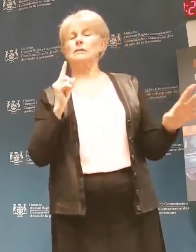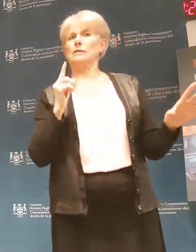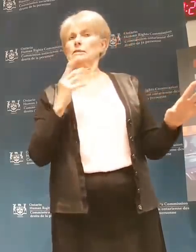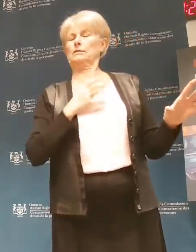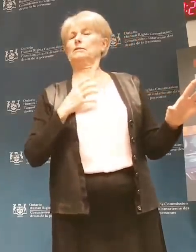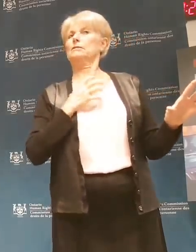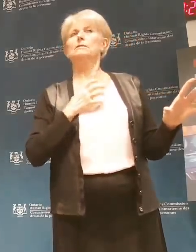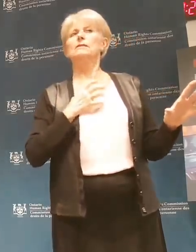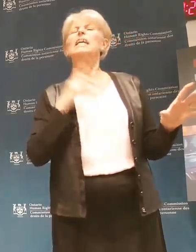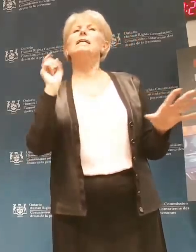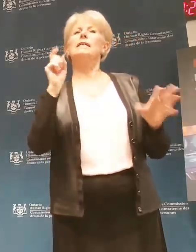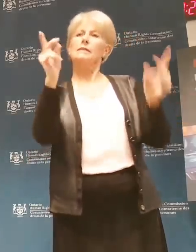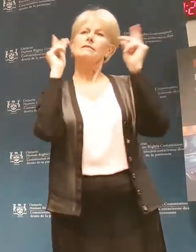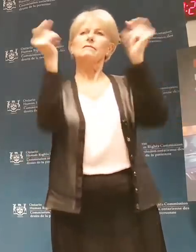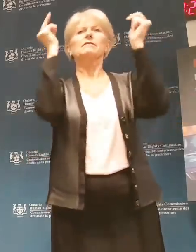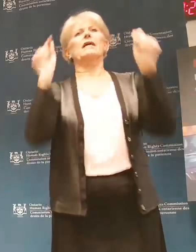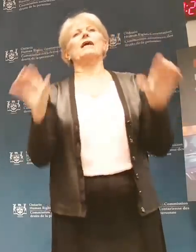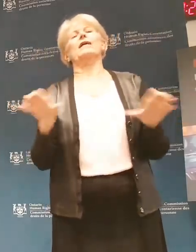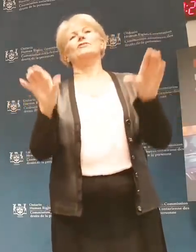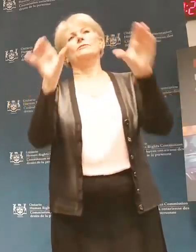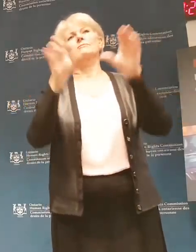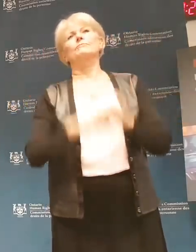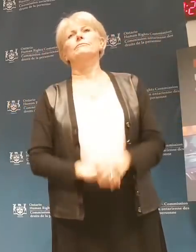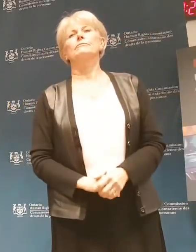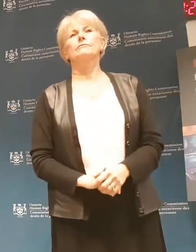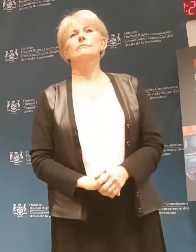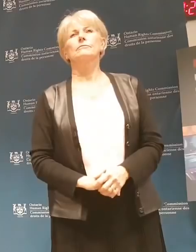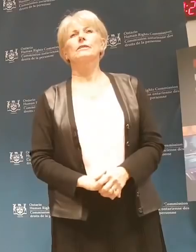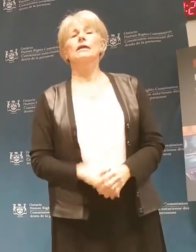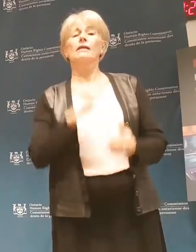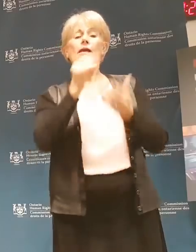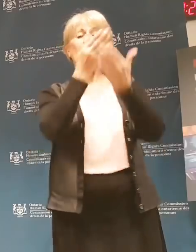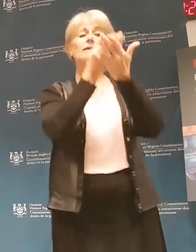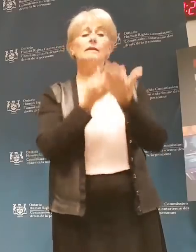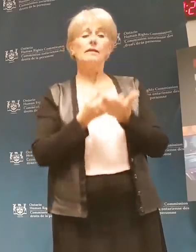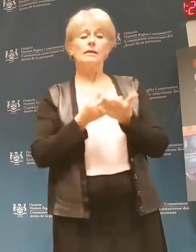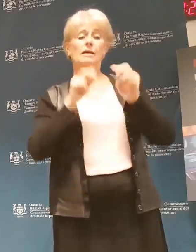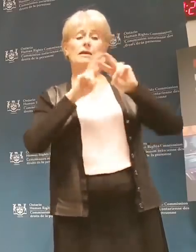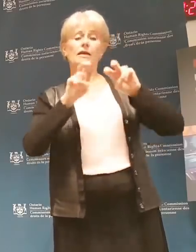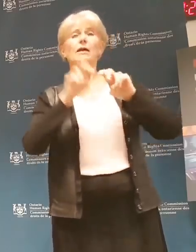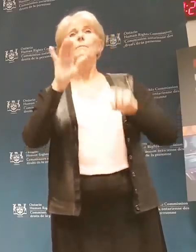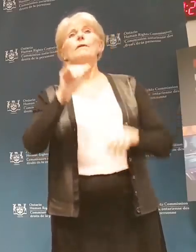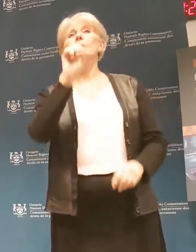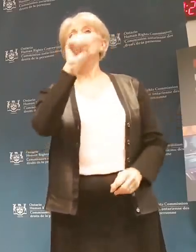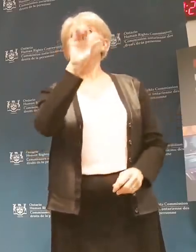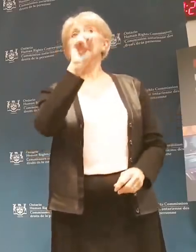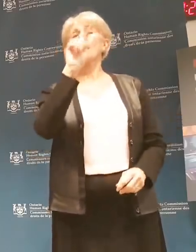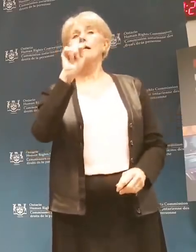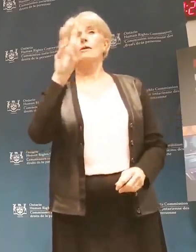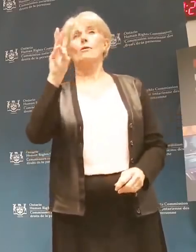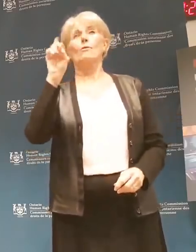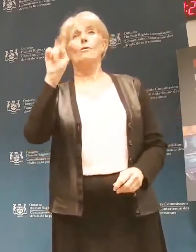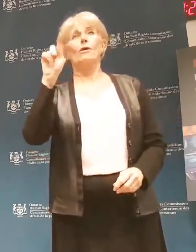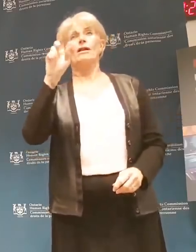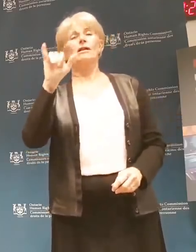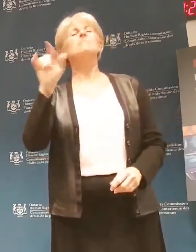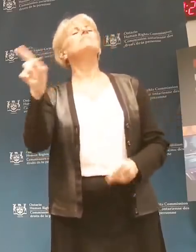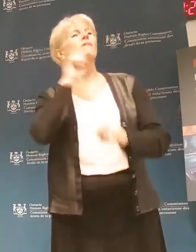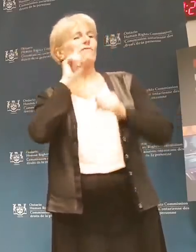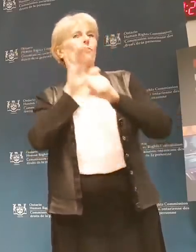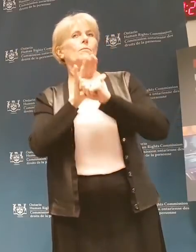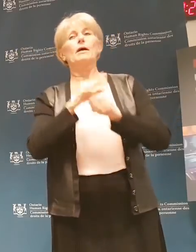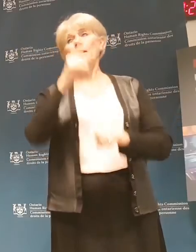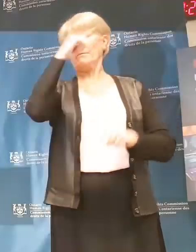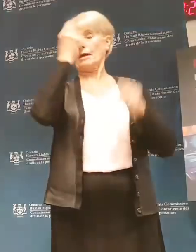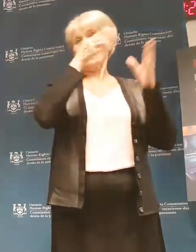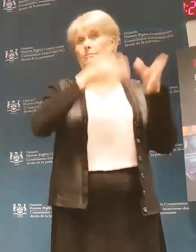and call for immediate action. The data analyzed by Dr. Scott Wortley confirms that